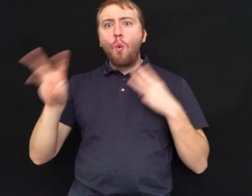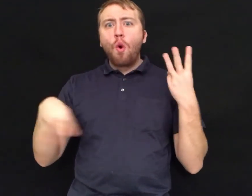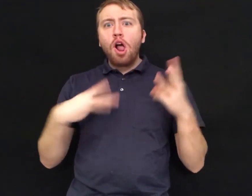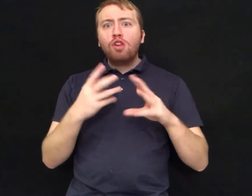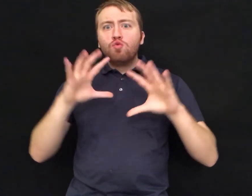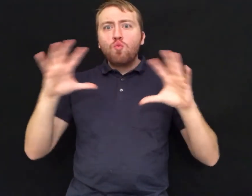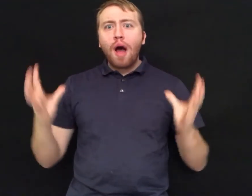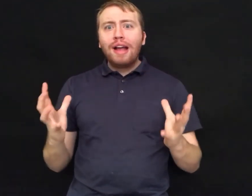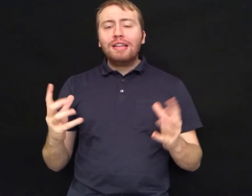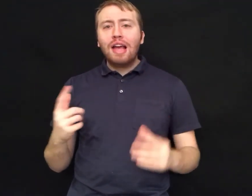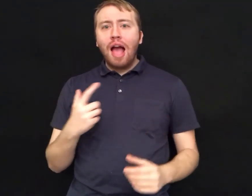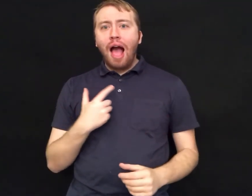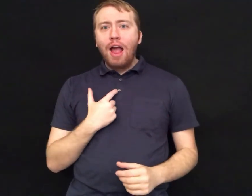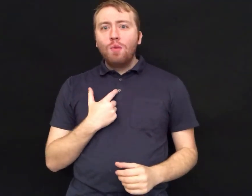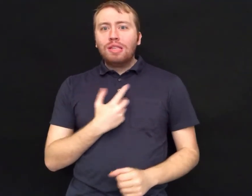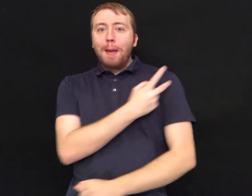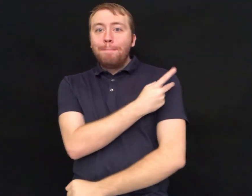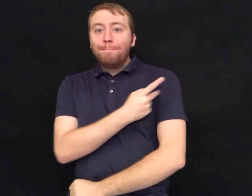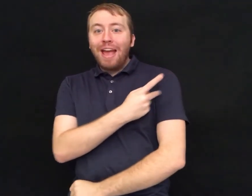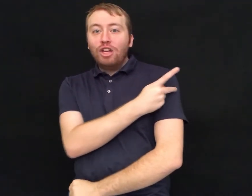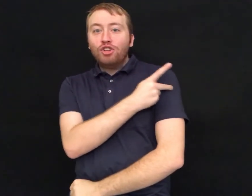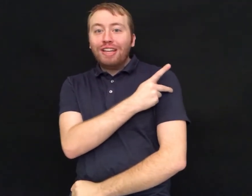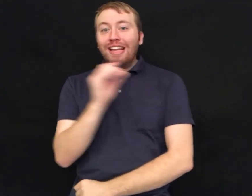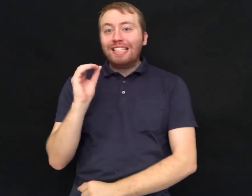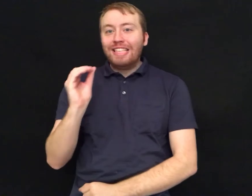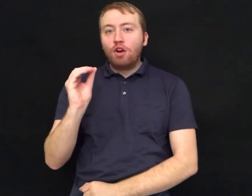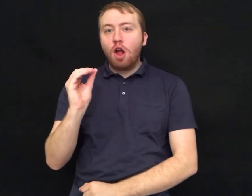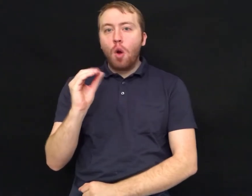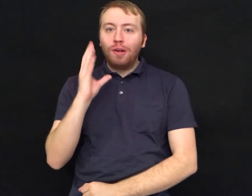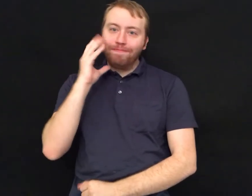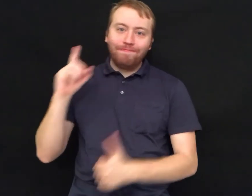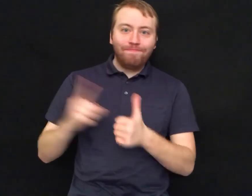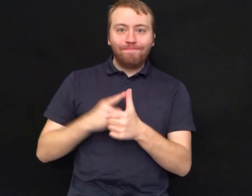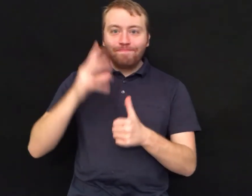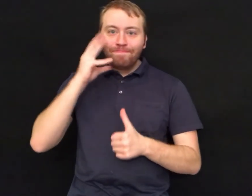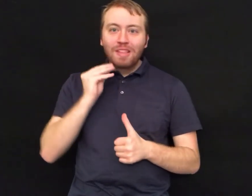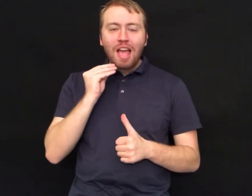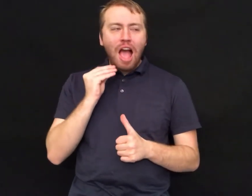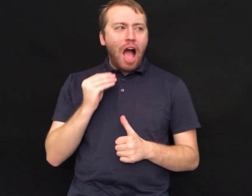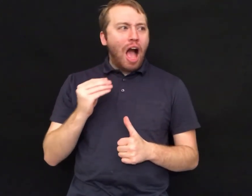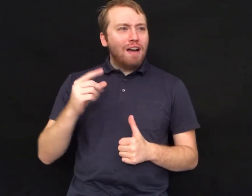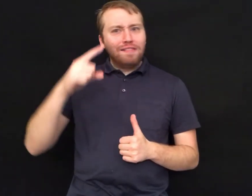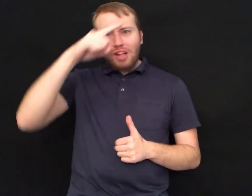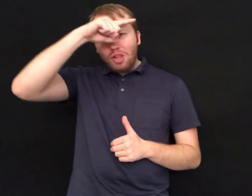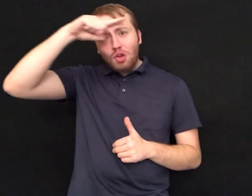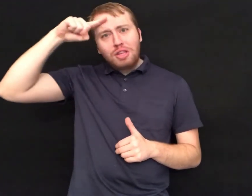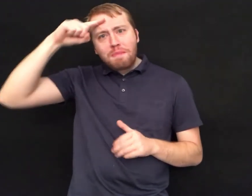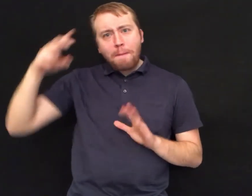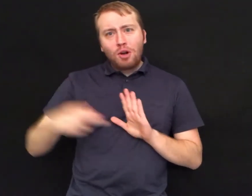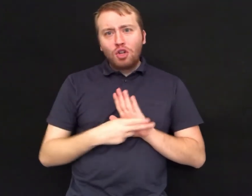patient zero of losing a personal reputation on the global scale almost instantaneously